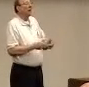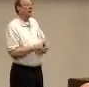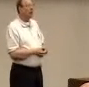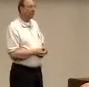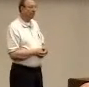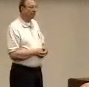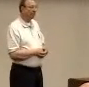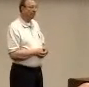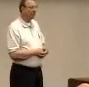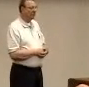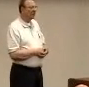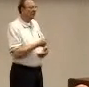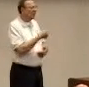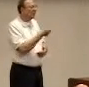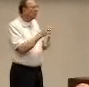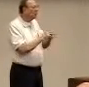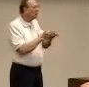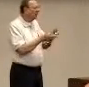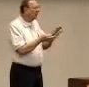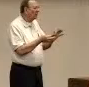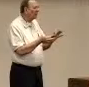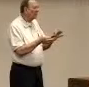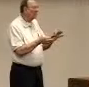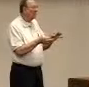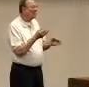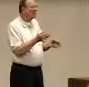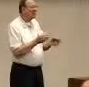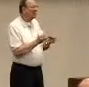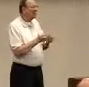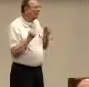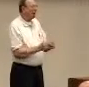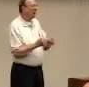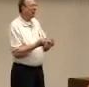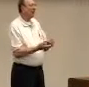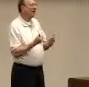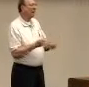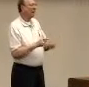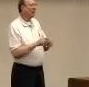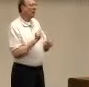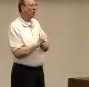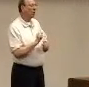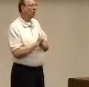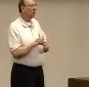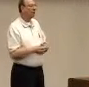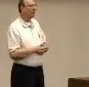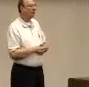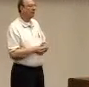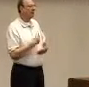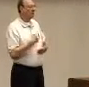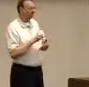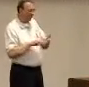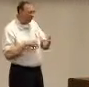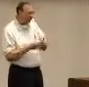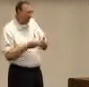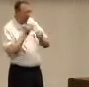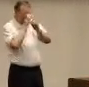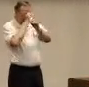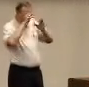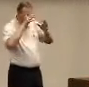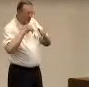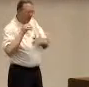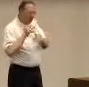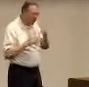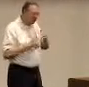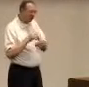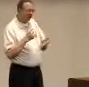so here's what happened. I'm going to tell you a few stories, because I think they're the most powerful thing that's happened in our work. We have strategy,